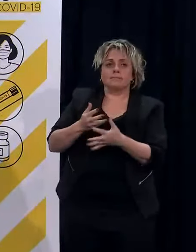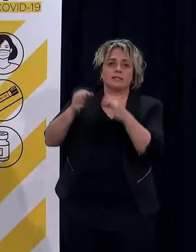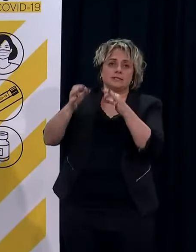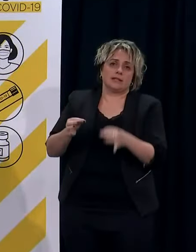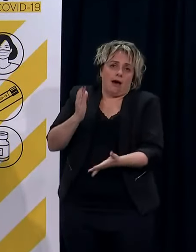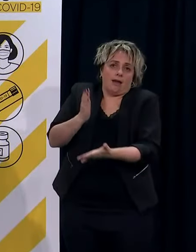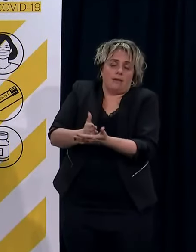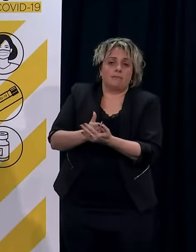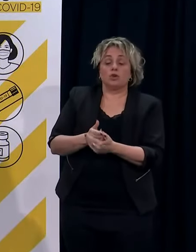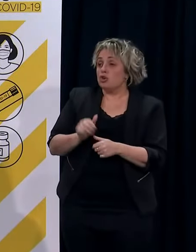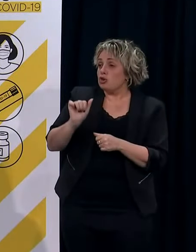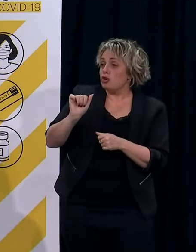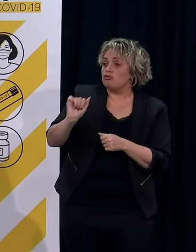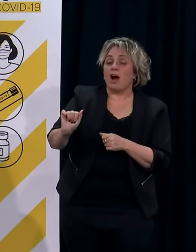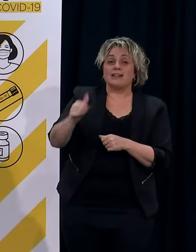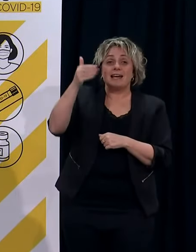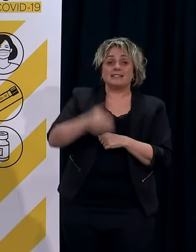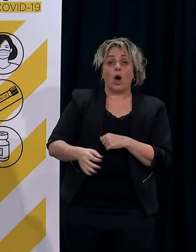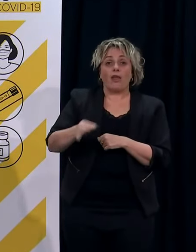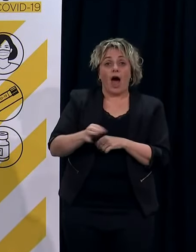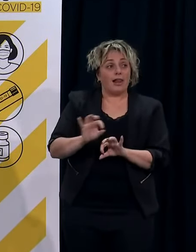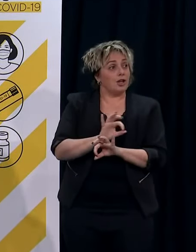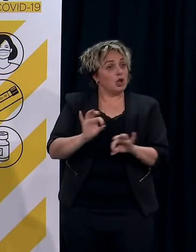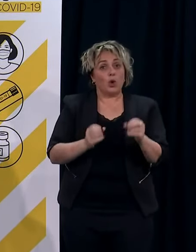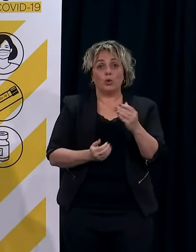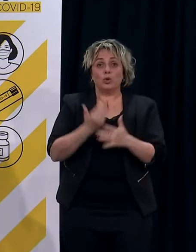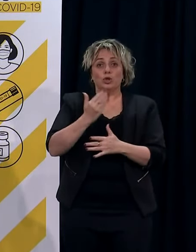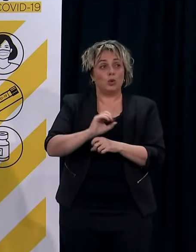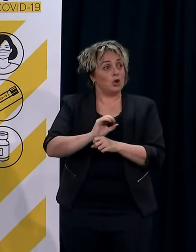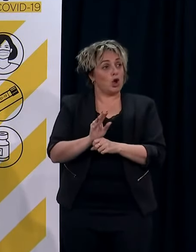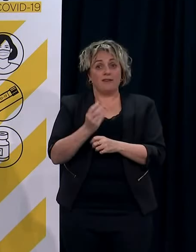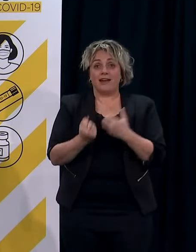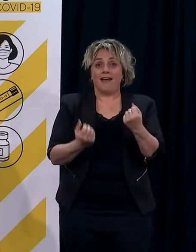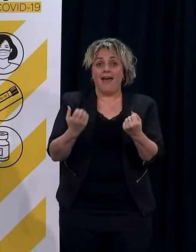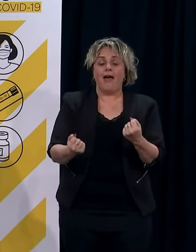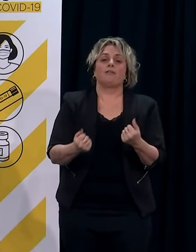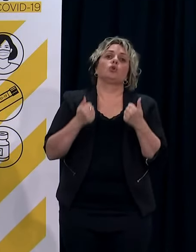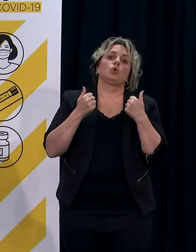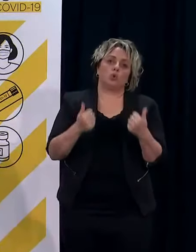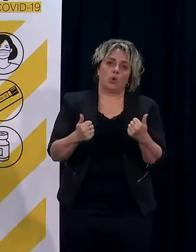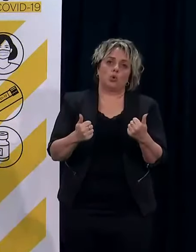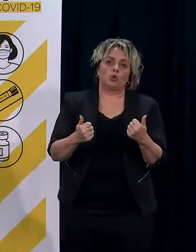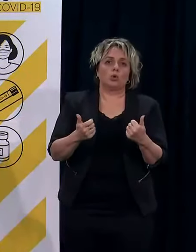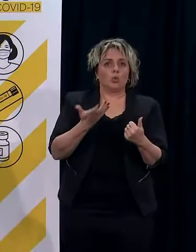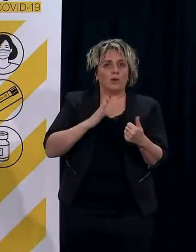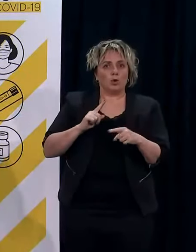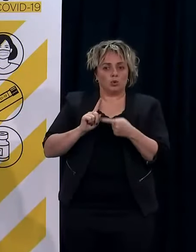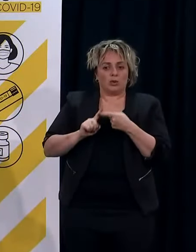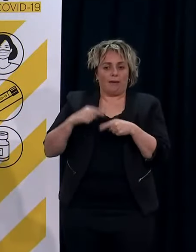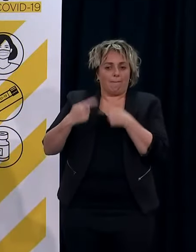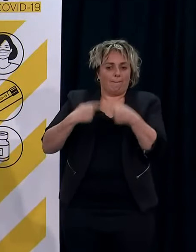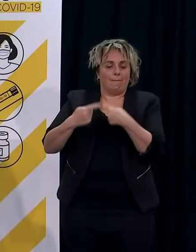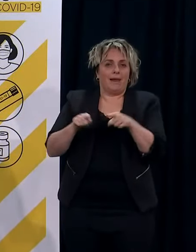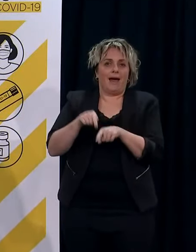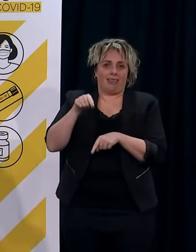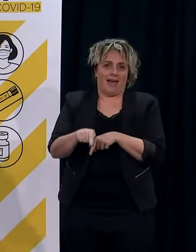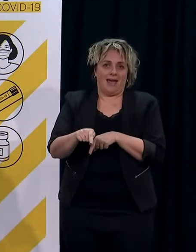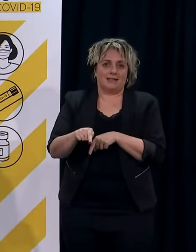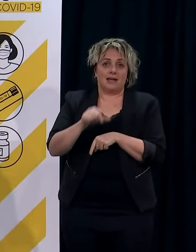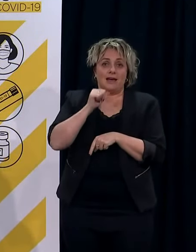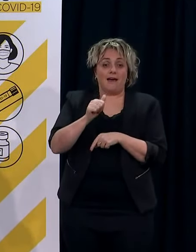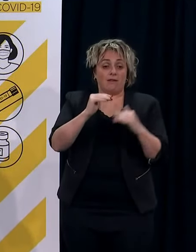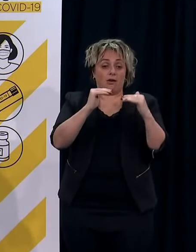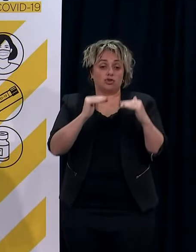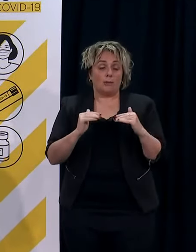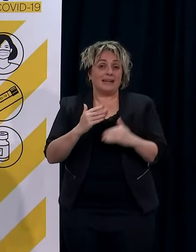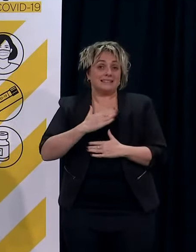the South Island for a long time, and we want to keep it that way. So that's our goal. If we can get them up to fewer restrictions safely, we will. It's looking